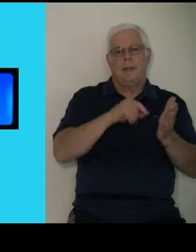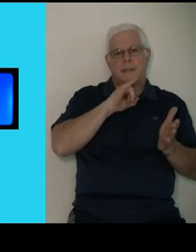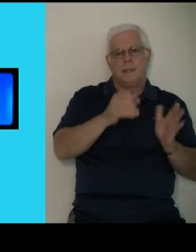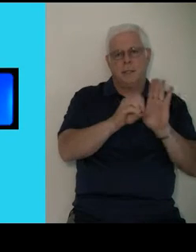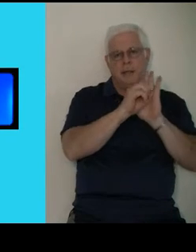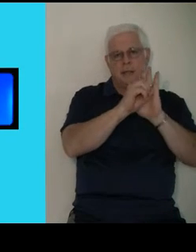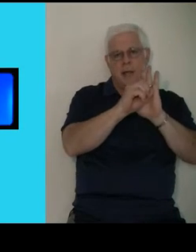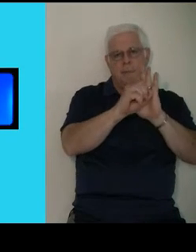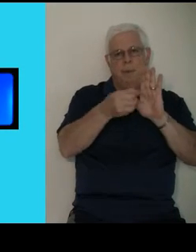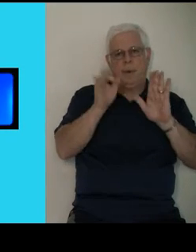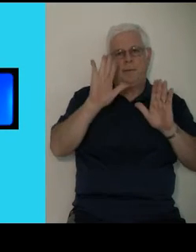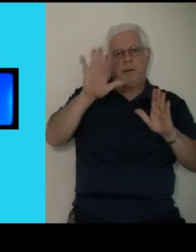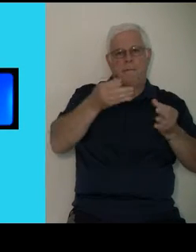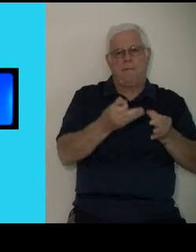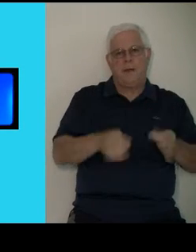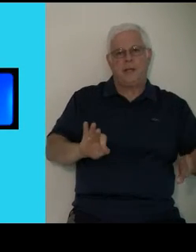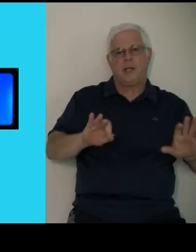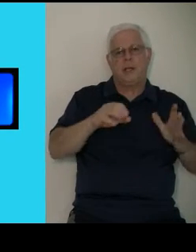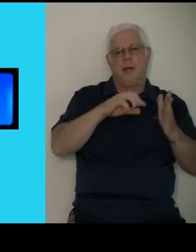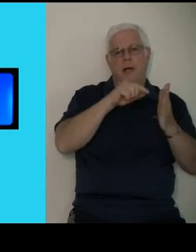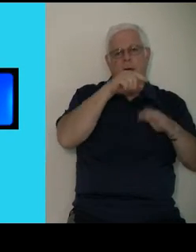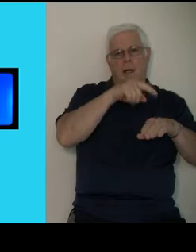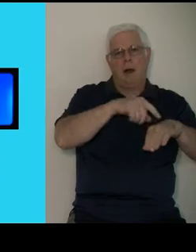This is an example of your finished clock.